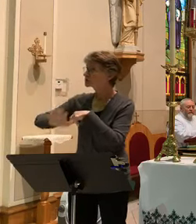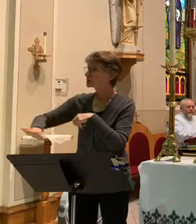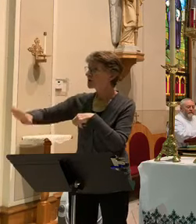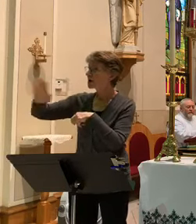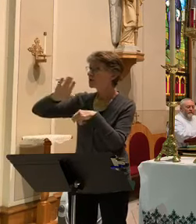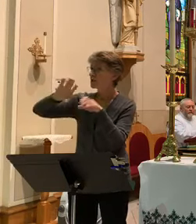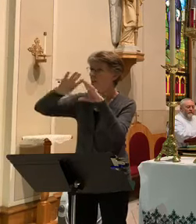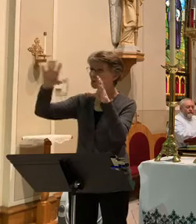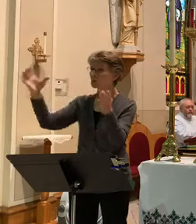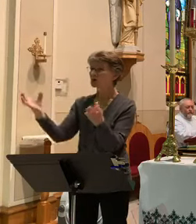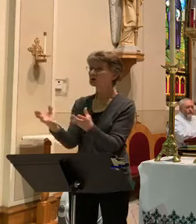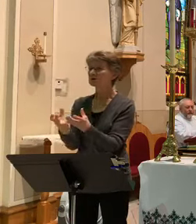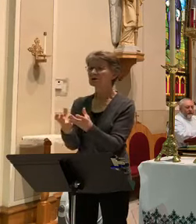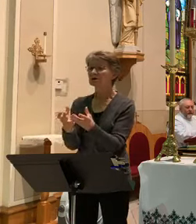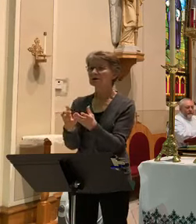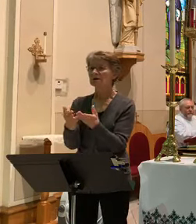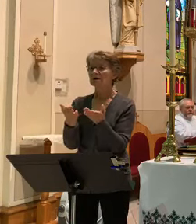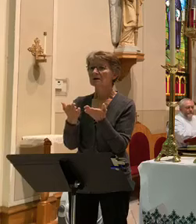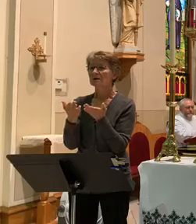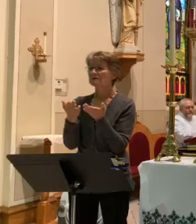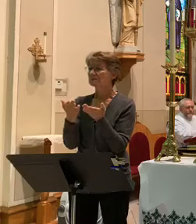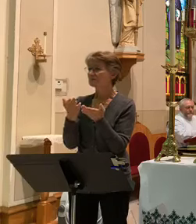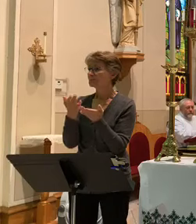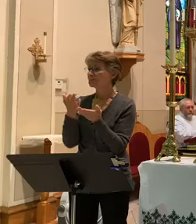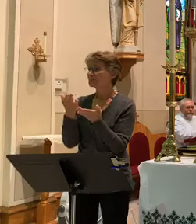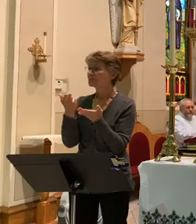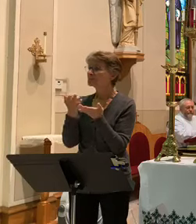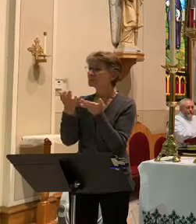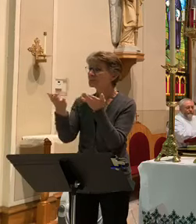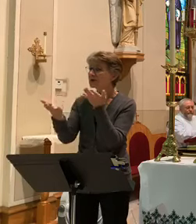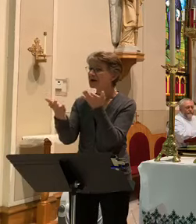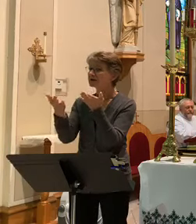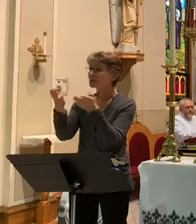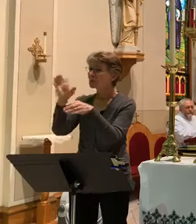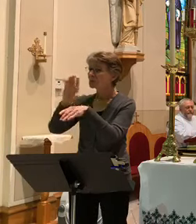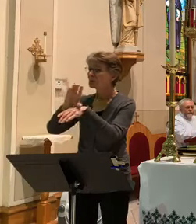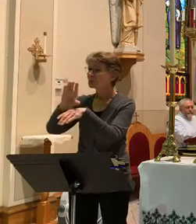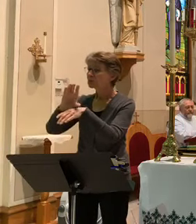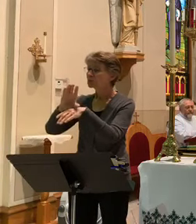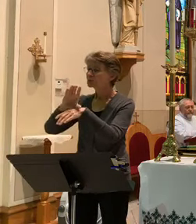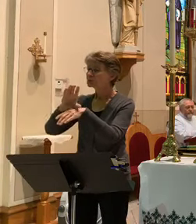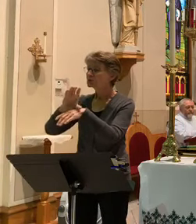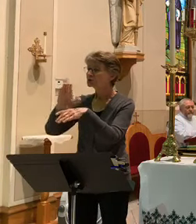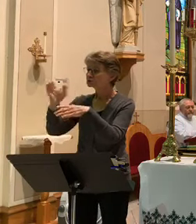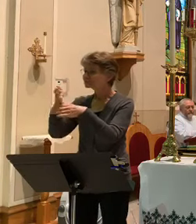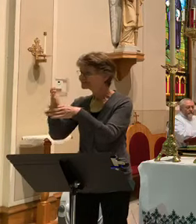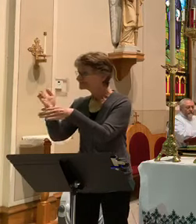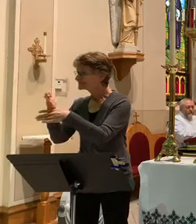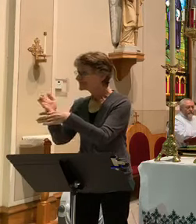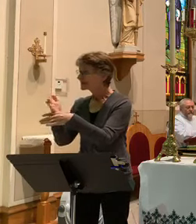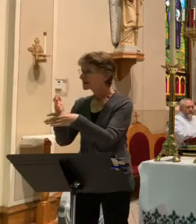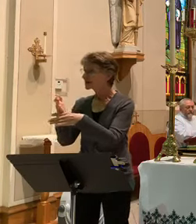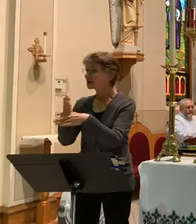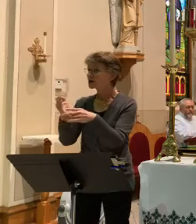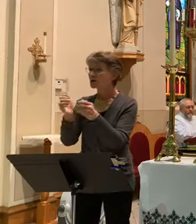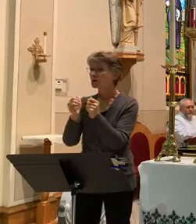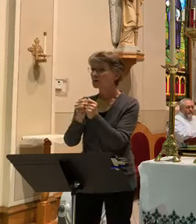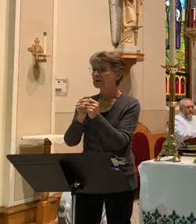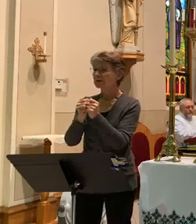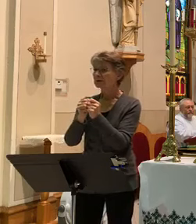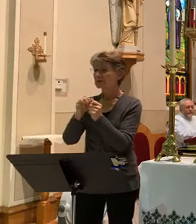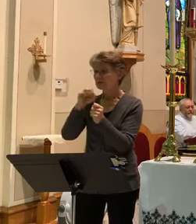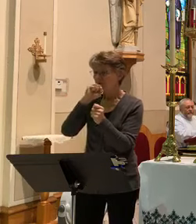the world and bring her to the fullness of charity, together with Francis, our Pope, and John, our Bishop, and all the